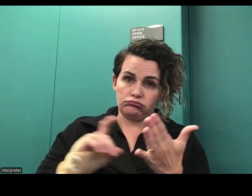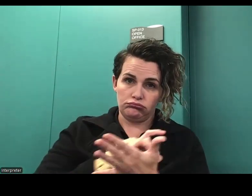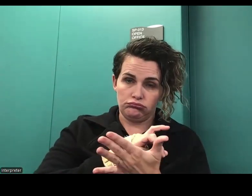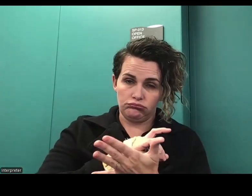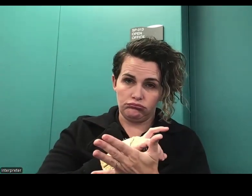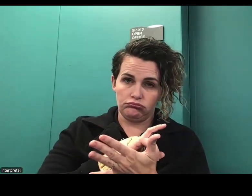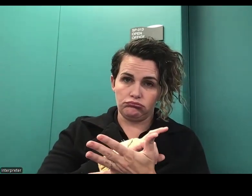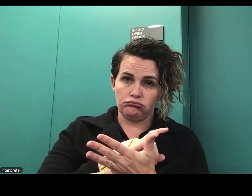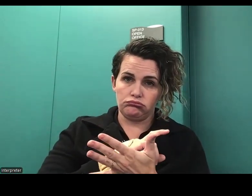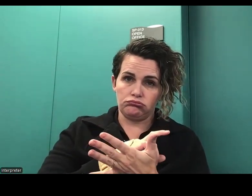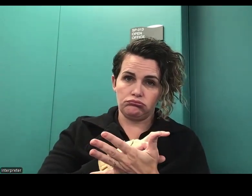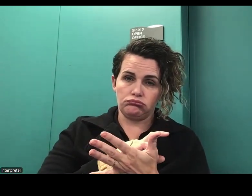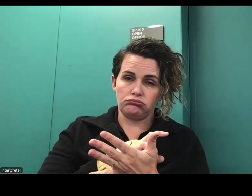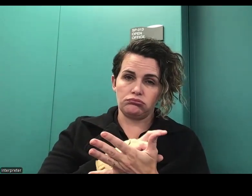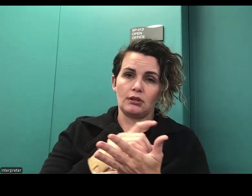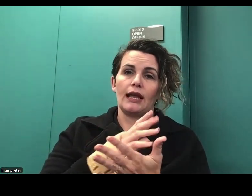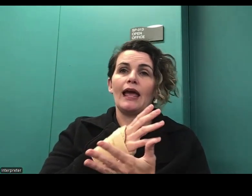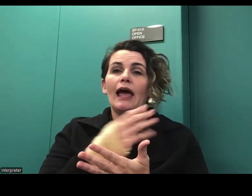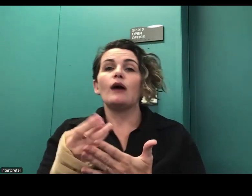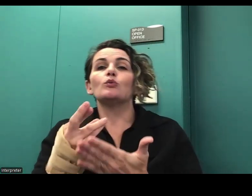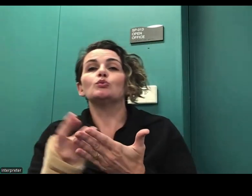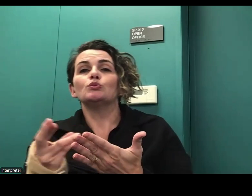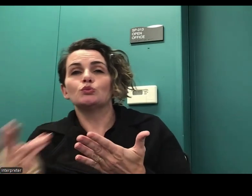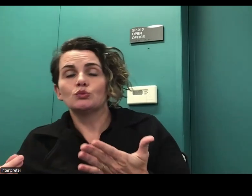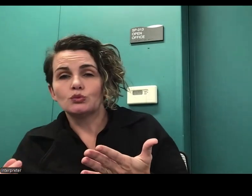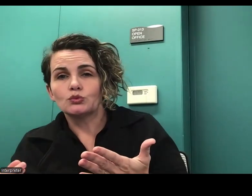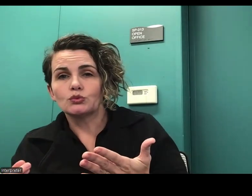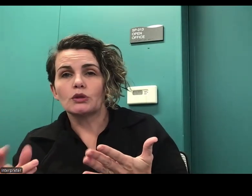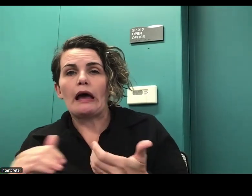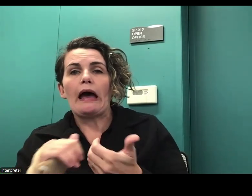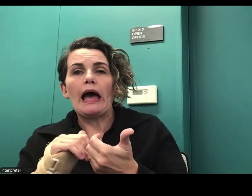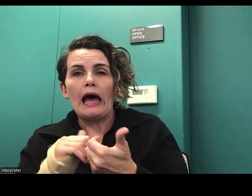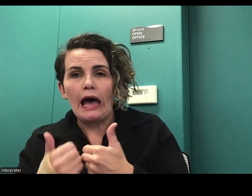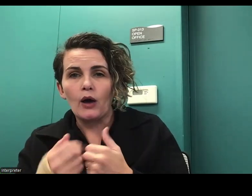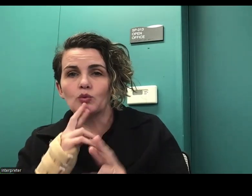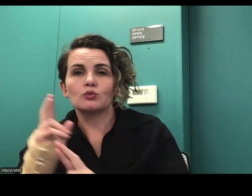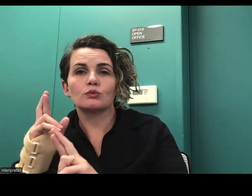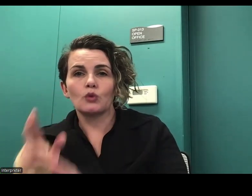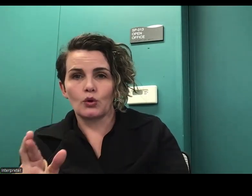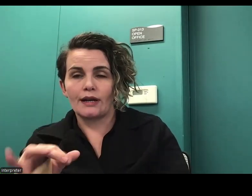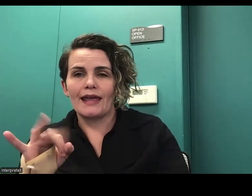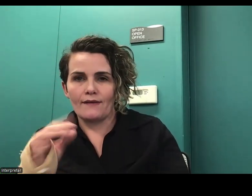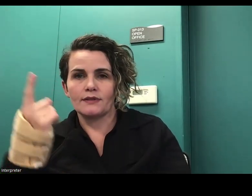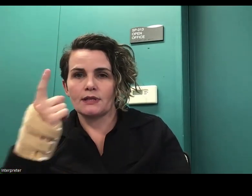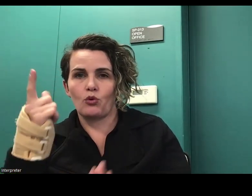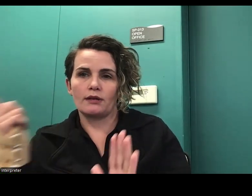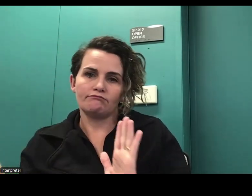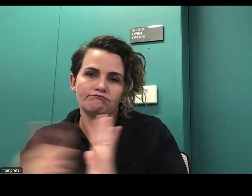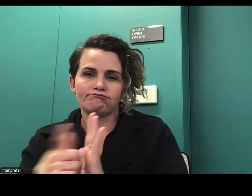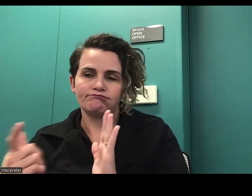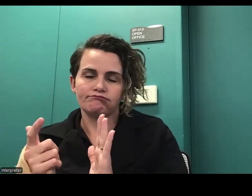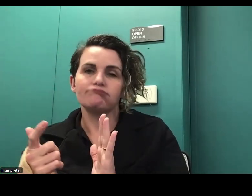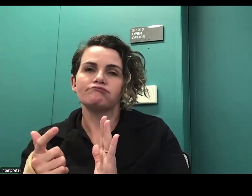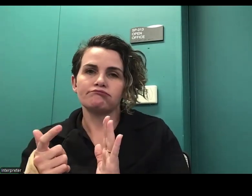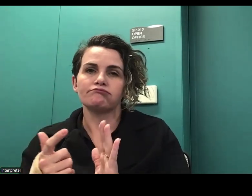discrimination, and there are resources to report some infractions of those things.